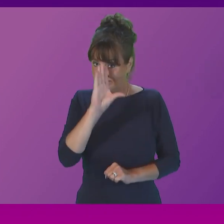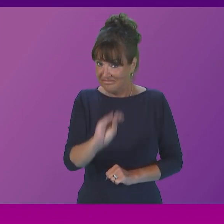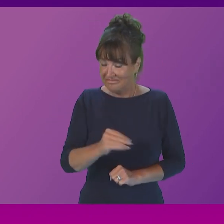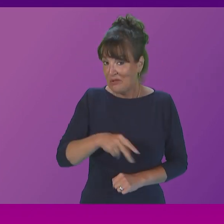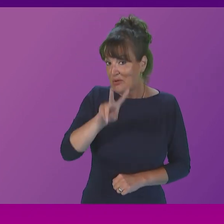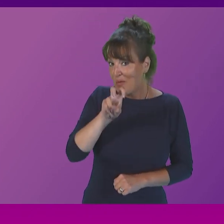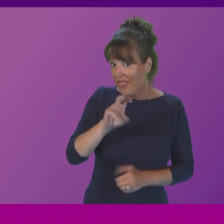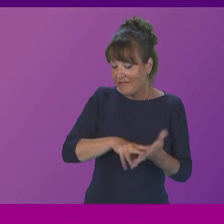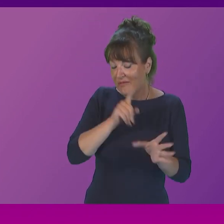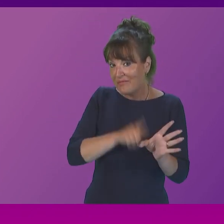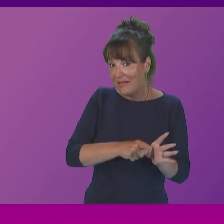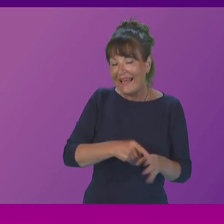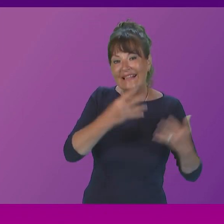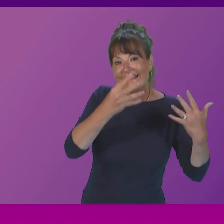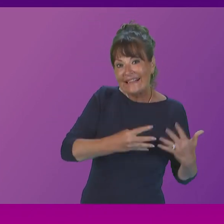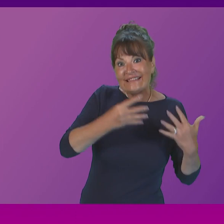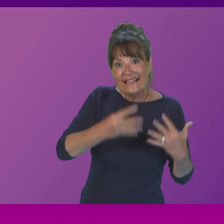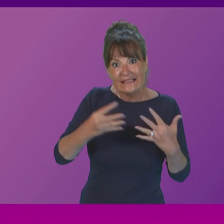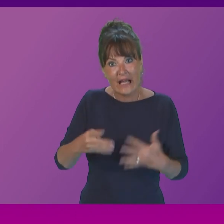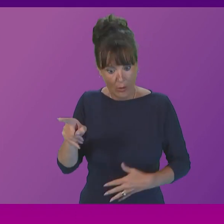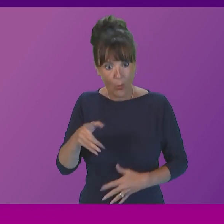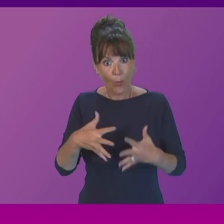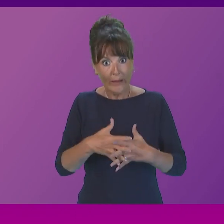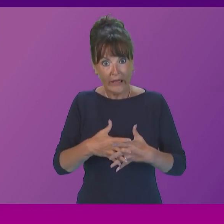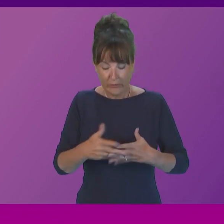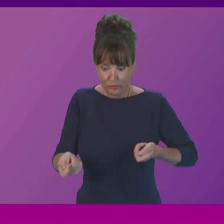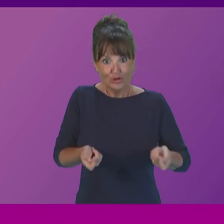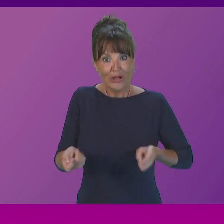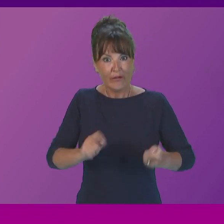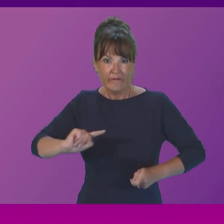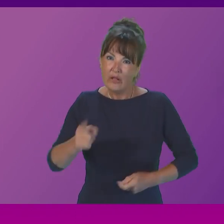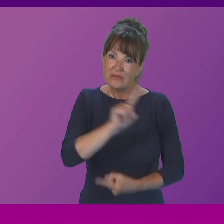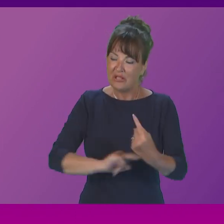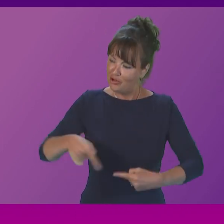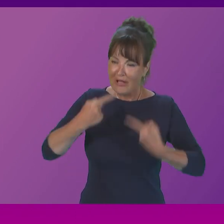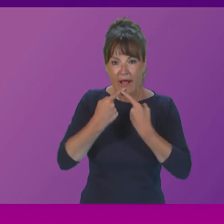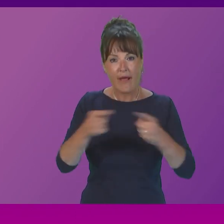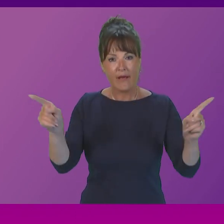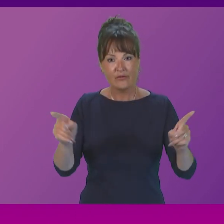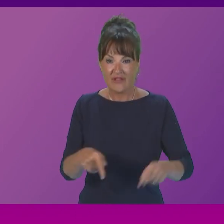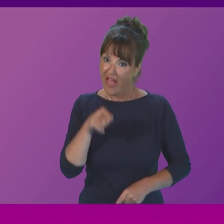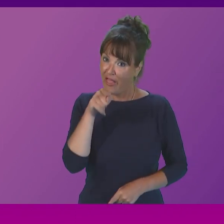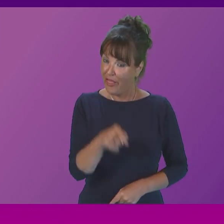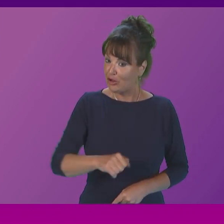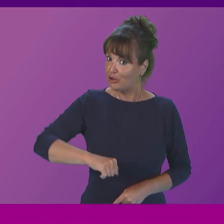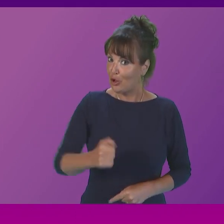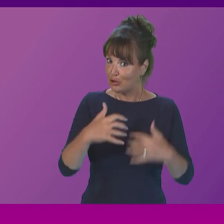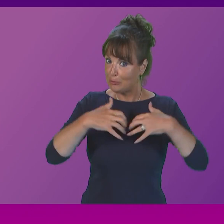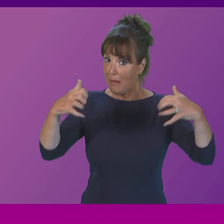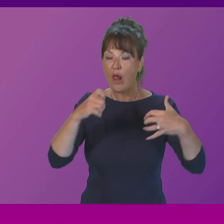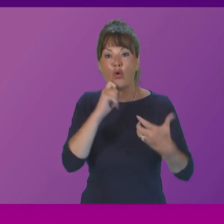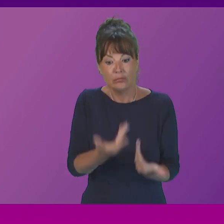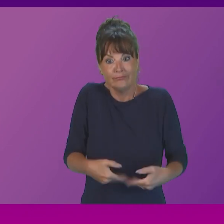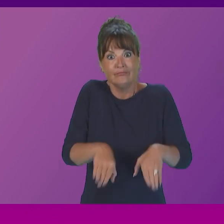May 1999, Winnie chaired that first meeting and announced, "The Scottish Parliament, which adjourned on the 25th of